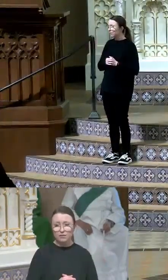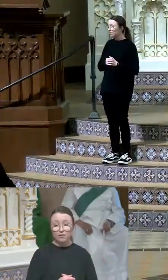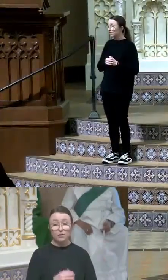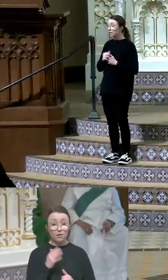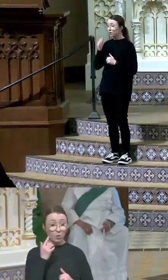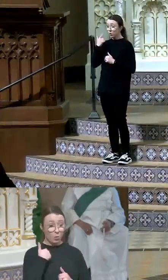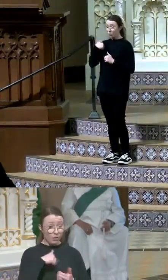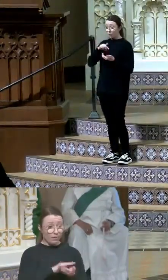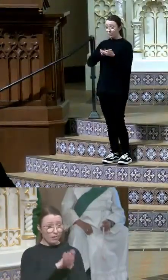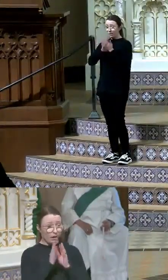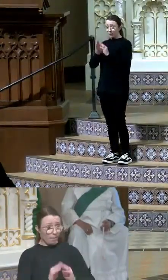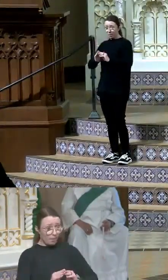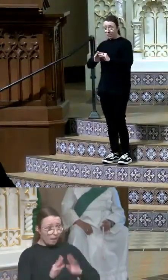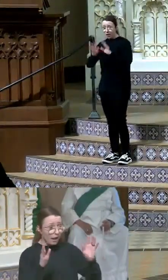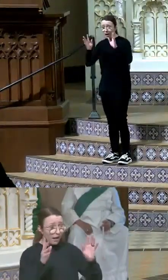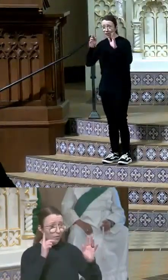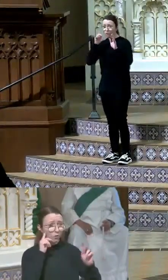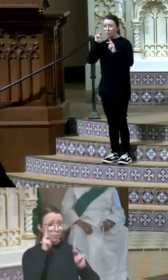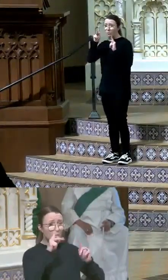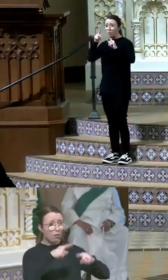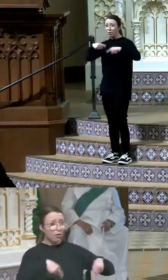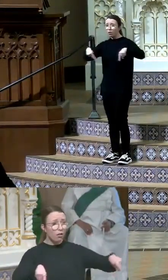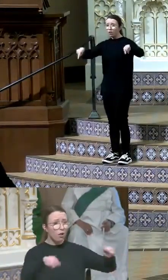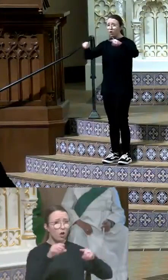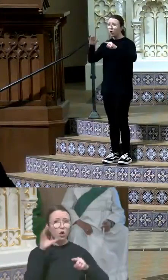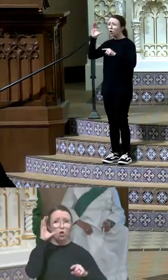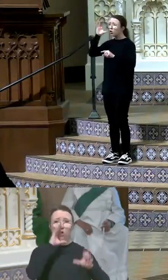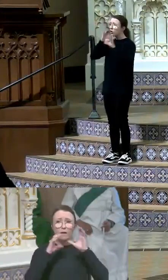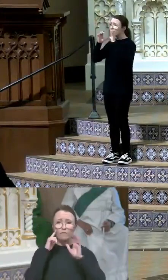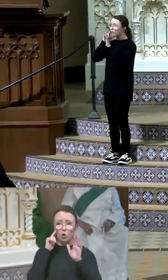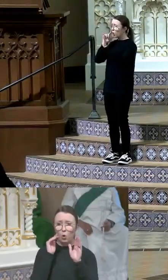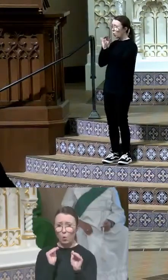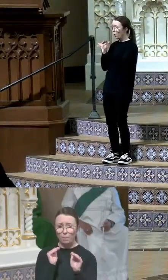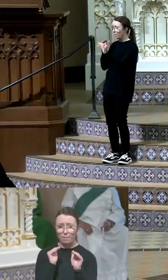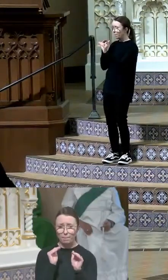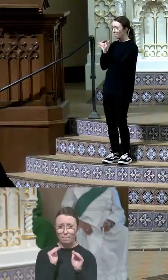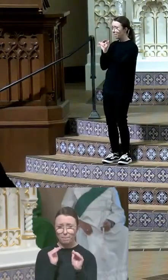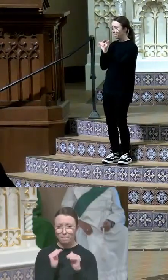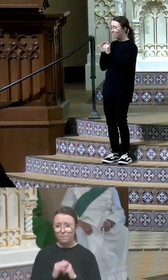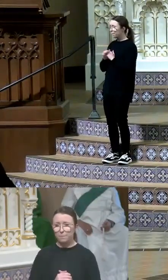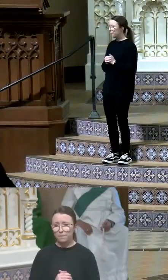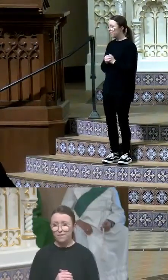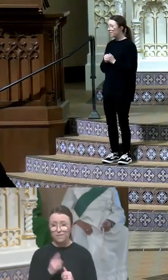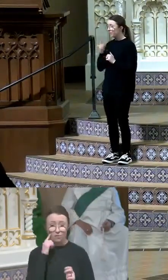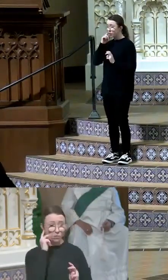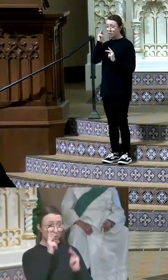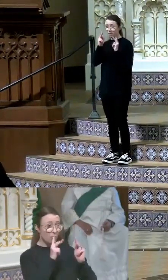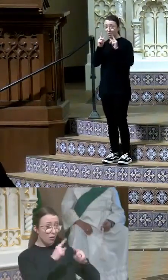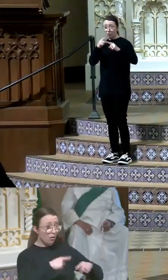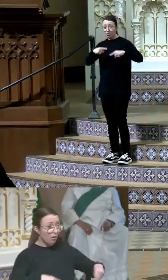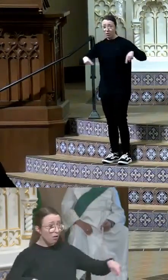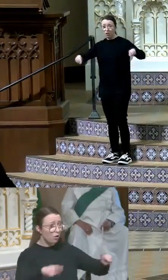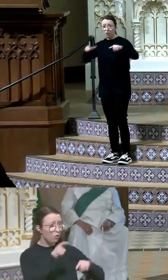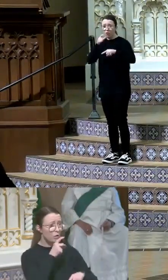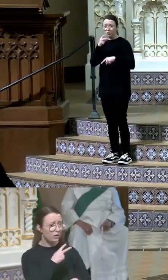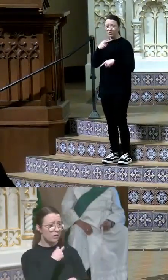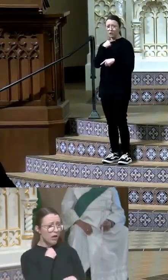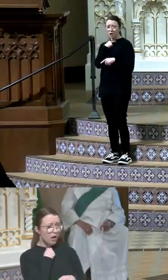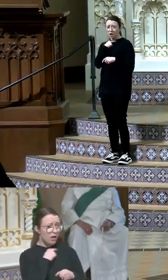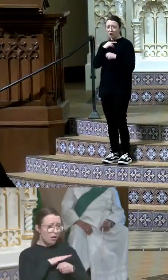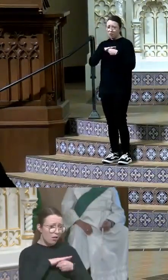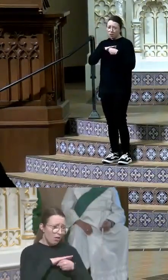hope, so that we can show another way for those who are entrapped in situations of